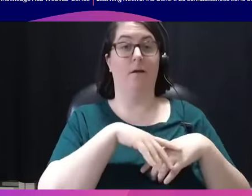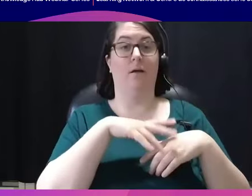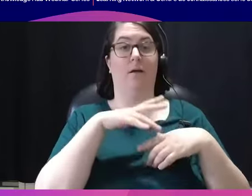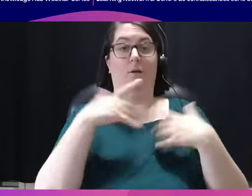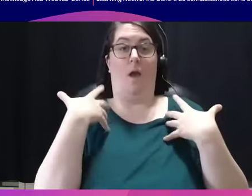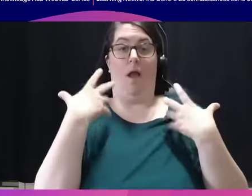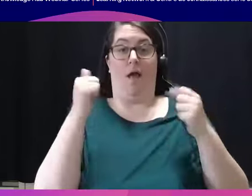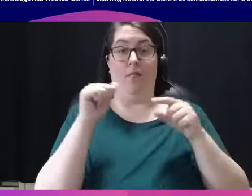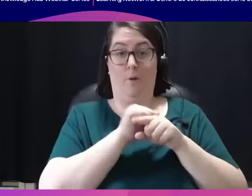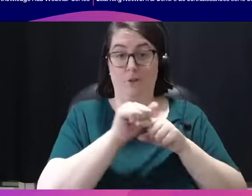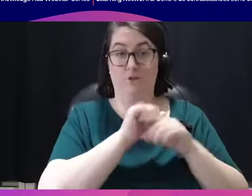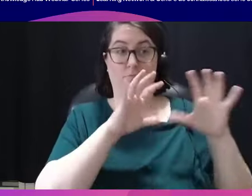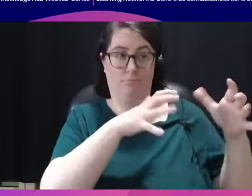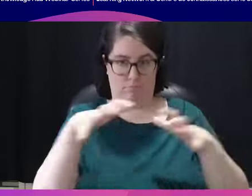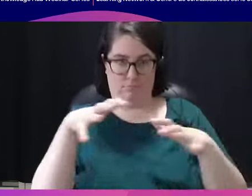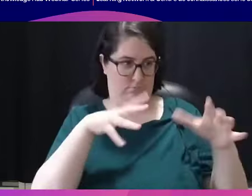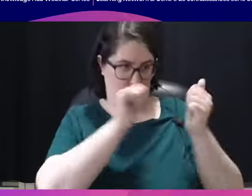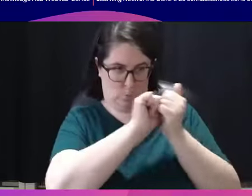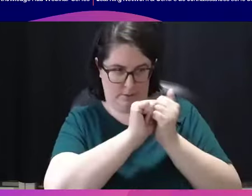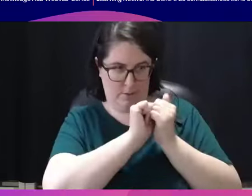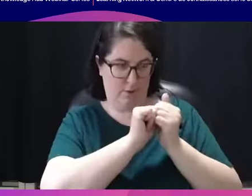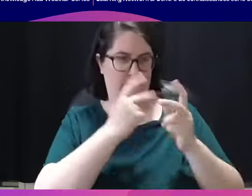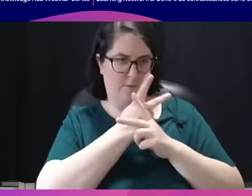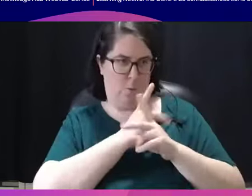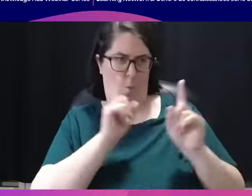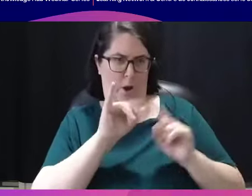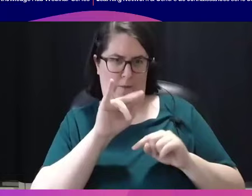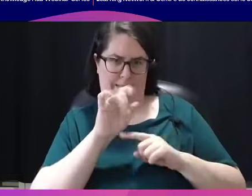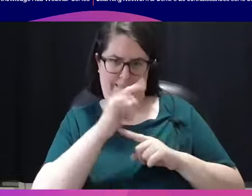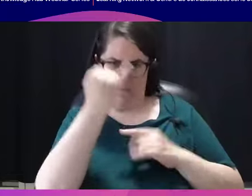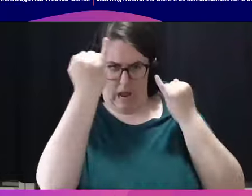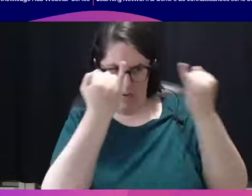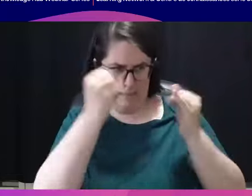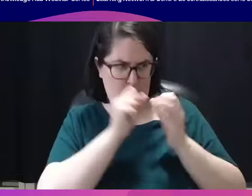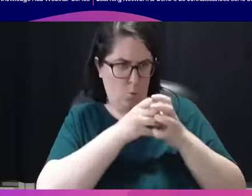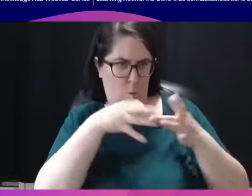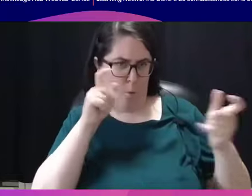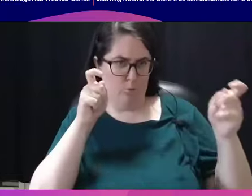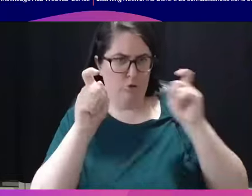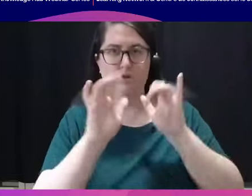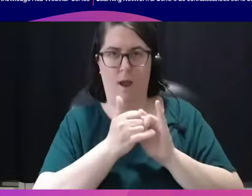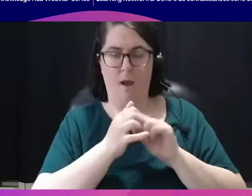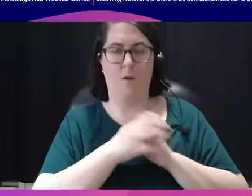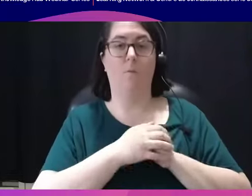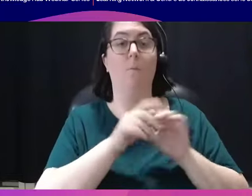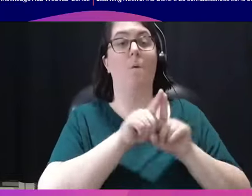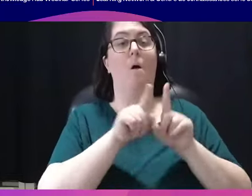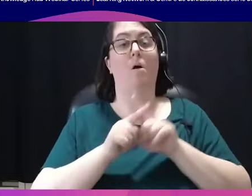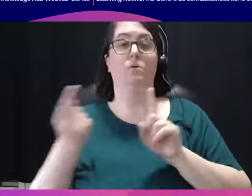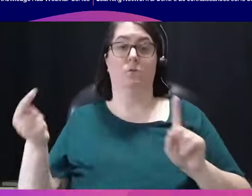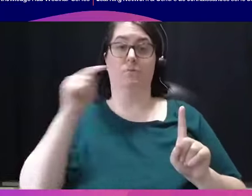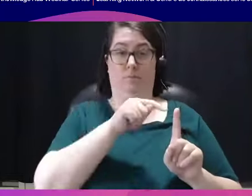really understand how incel ideology is grounded and evolves over time. I also want to make sure I revert back